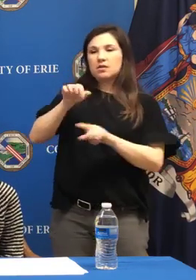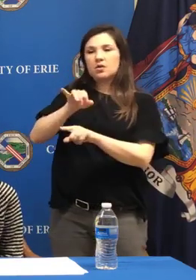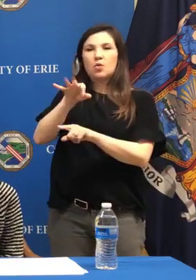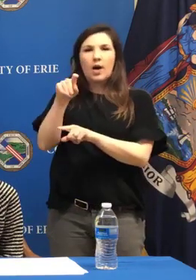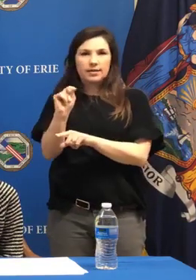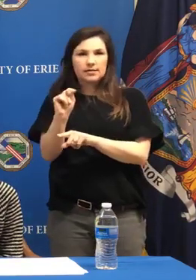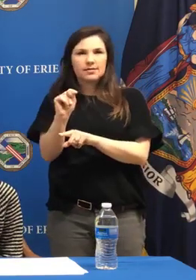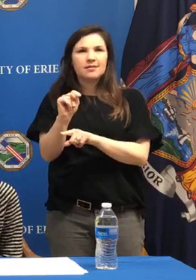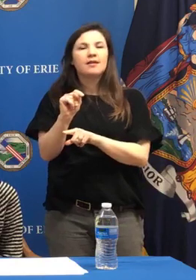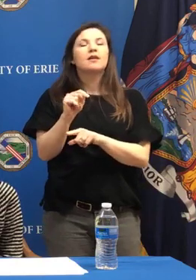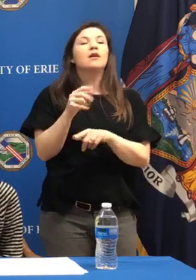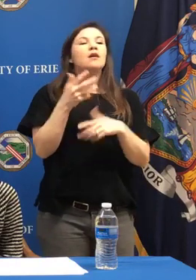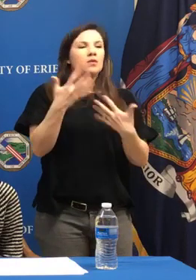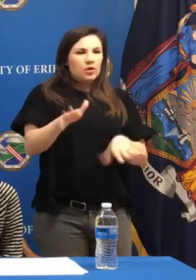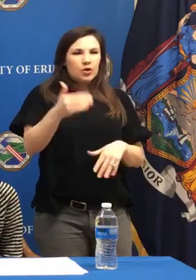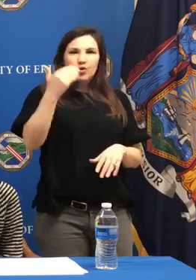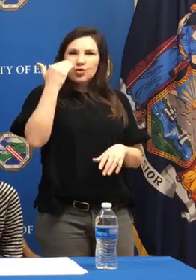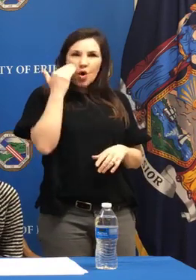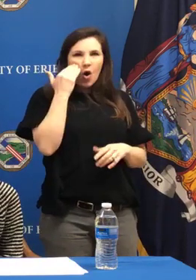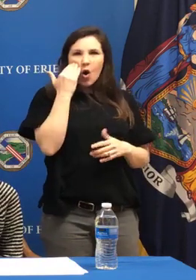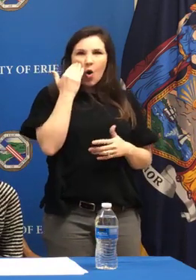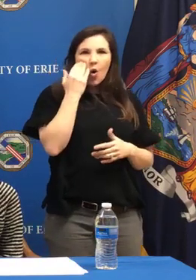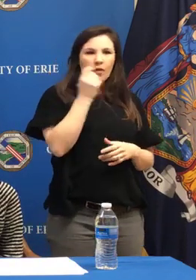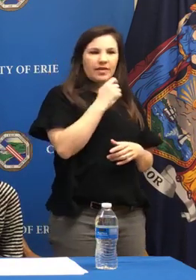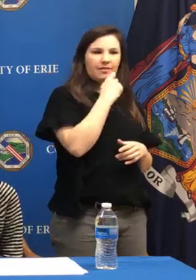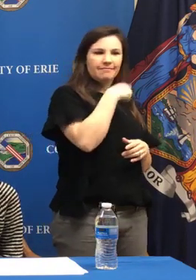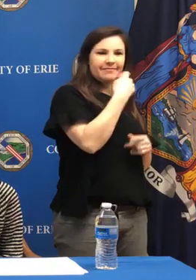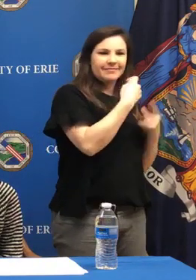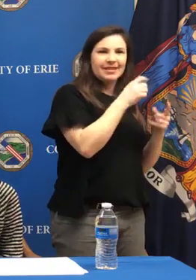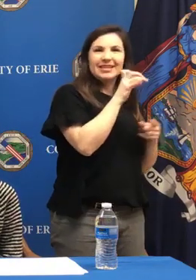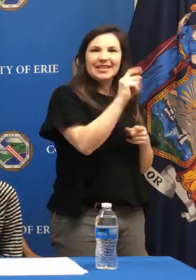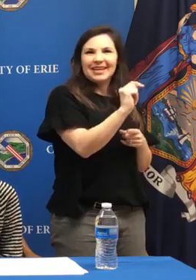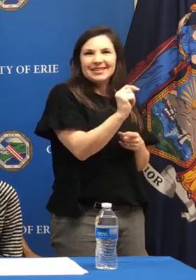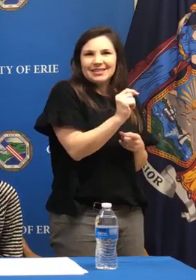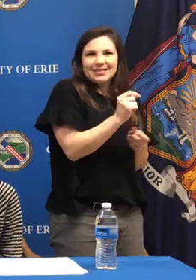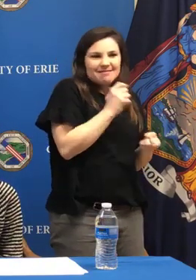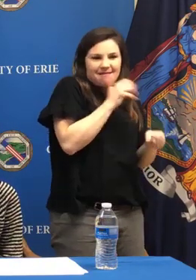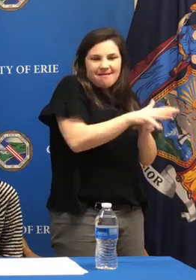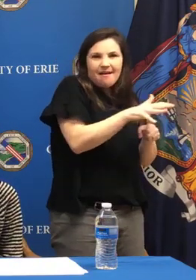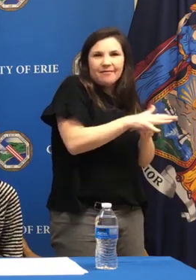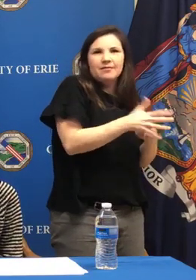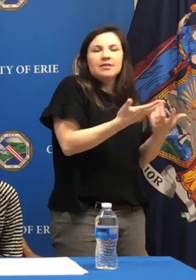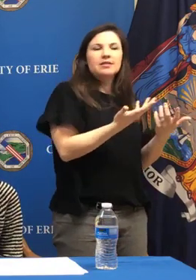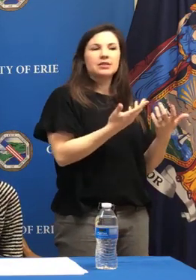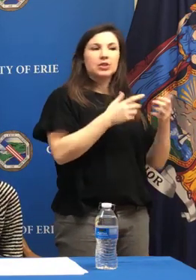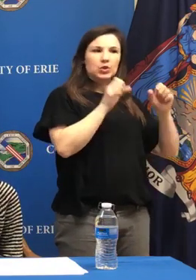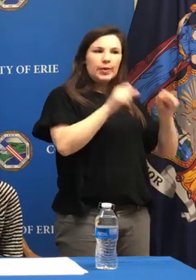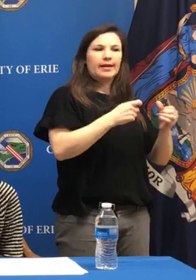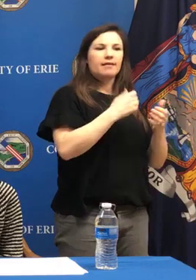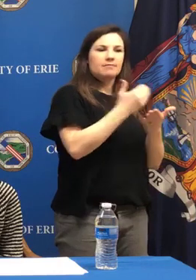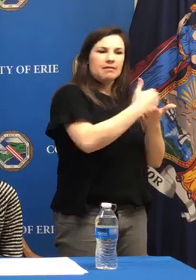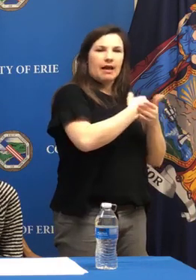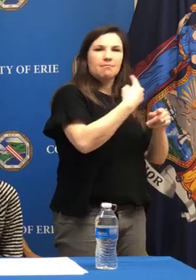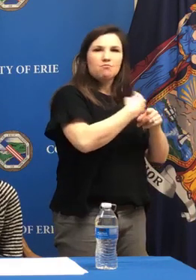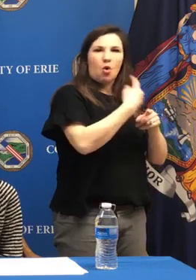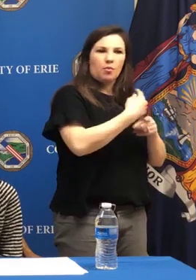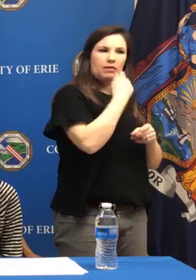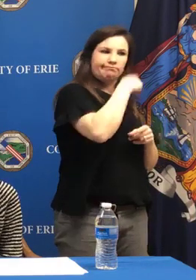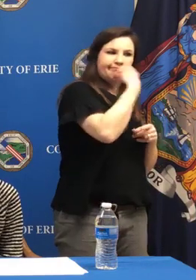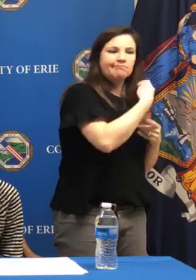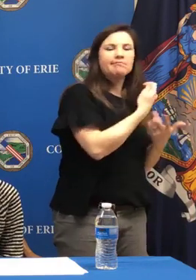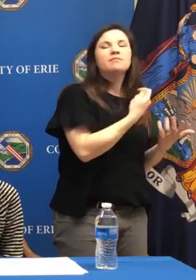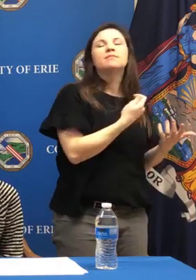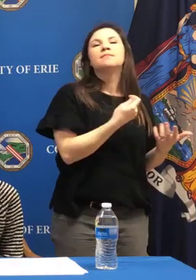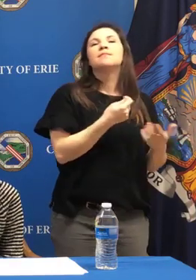there is a shortage of the viral specimen collection kits that we can use to collect the appropriate specimens. And there's